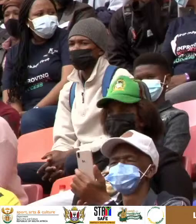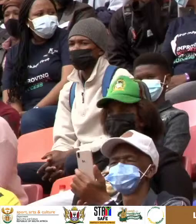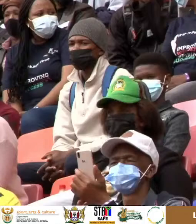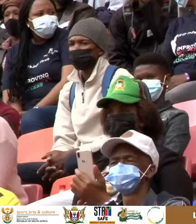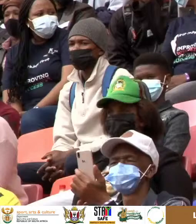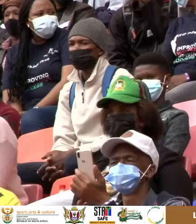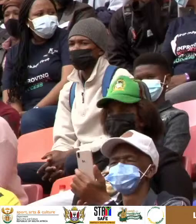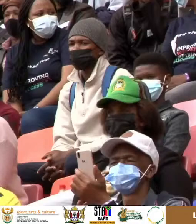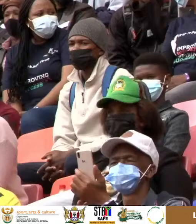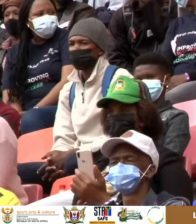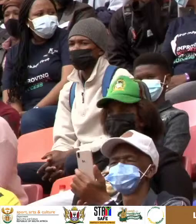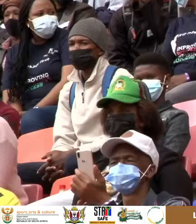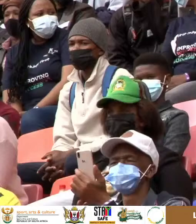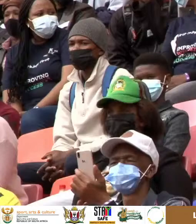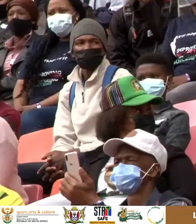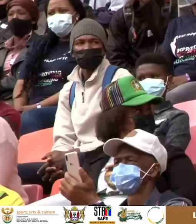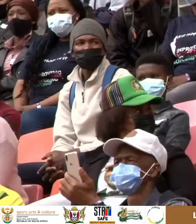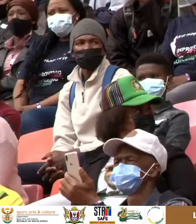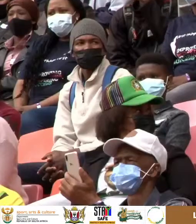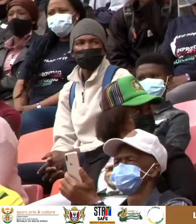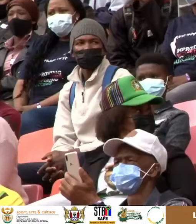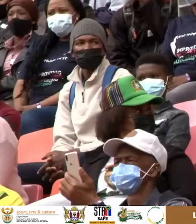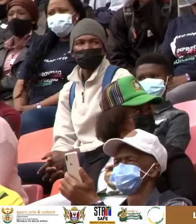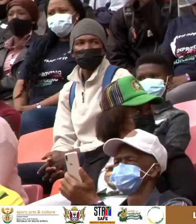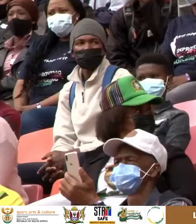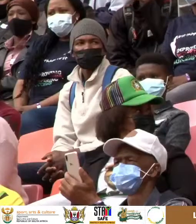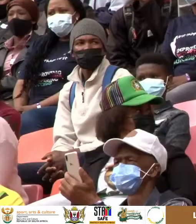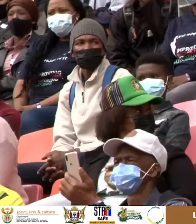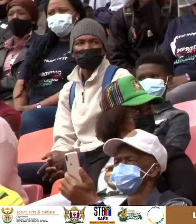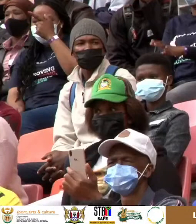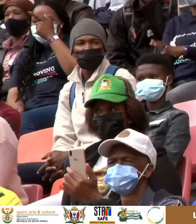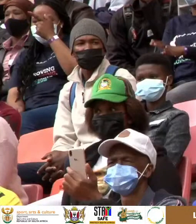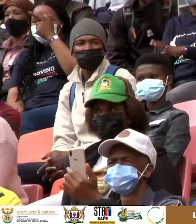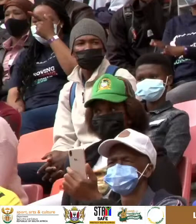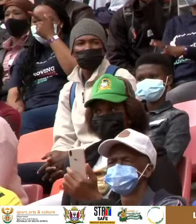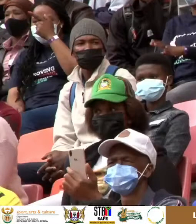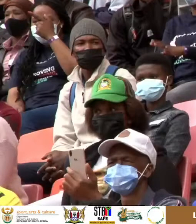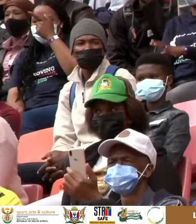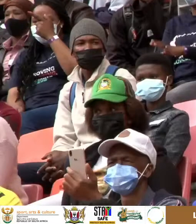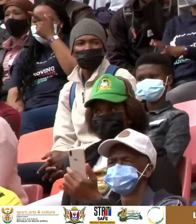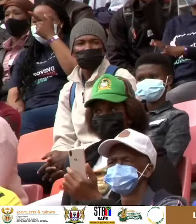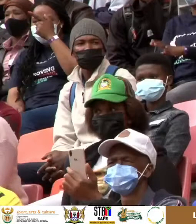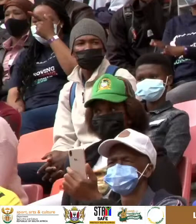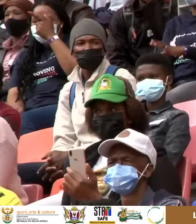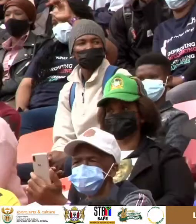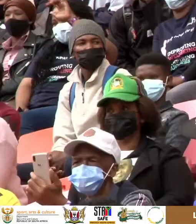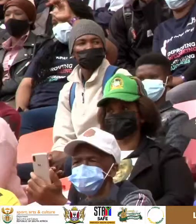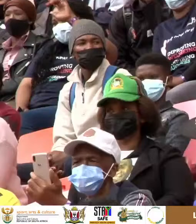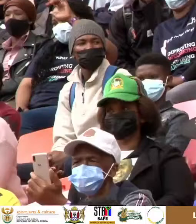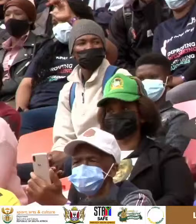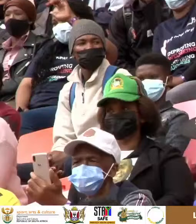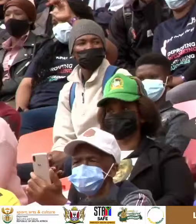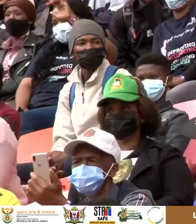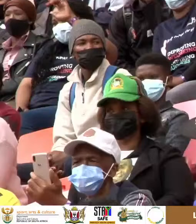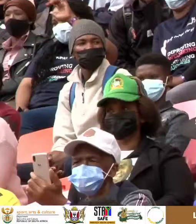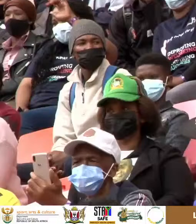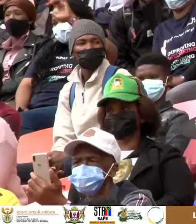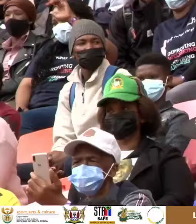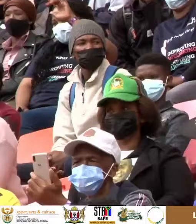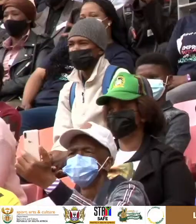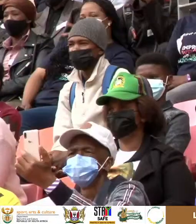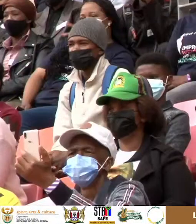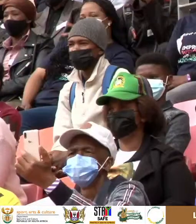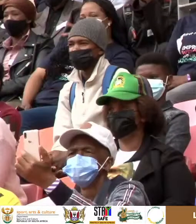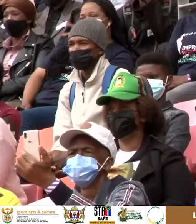local and community leaders, our traditional leaders present, sikhokelwa ngumama